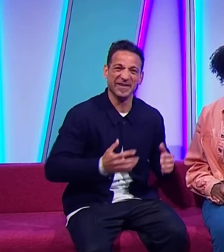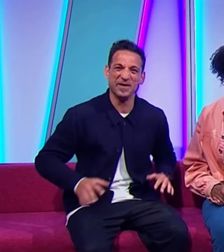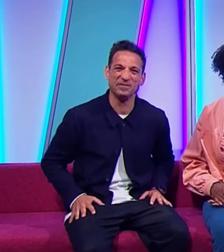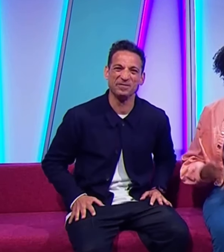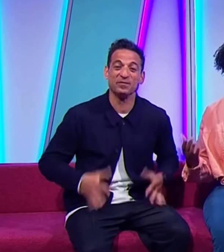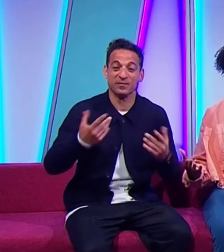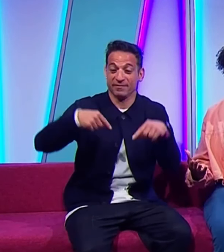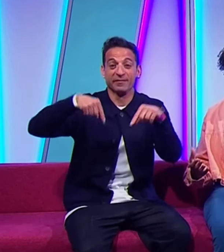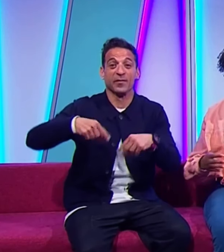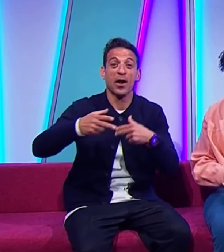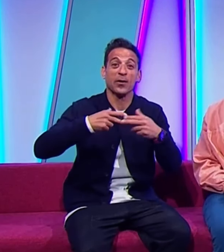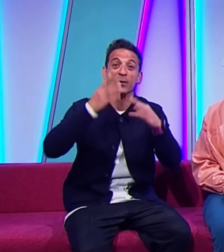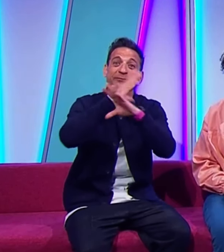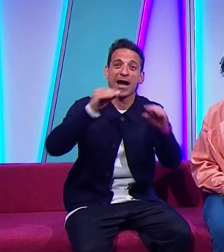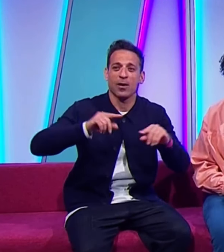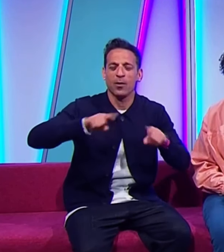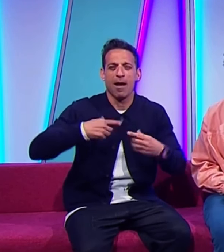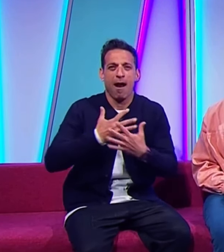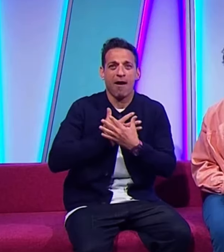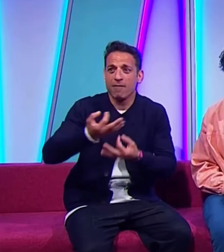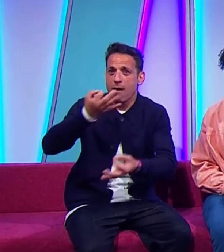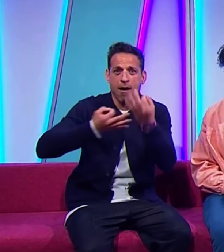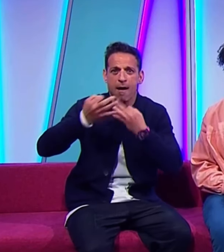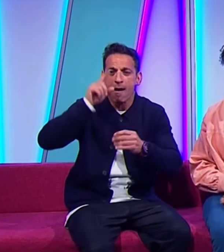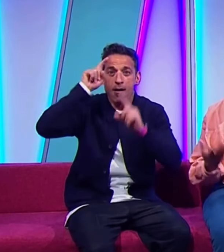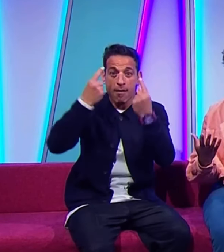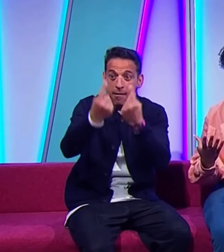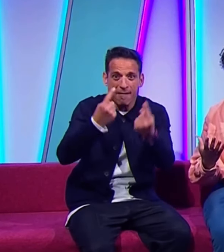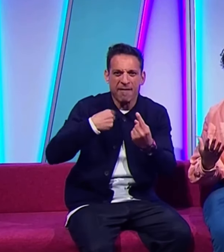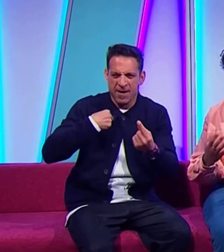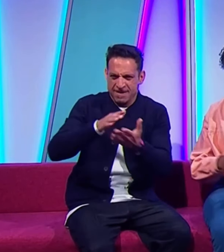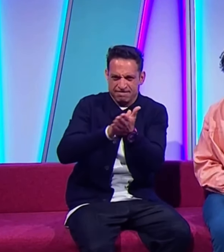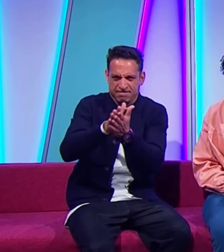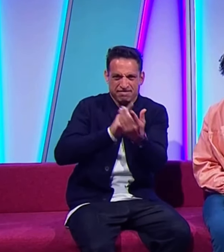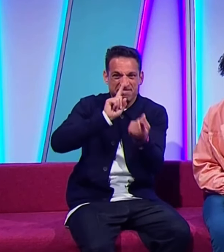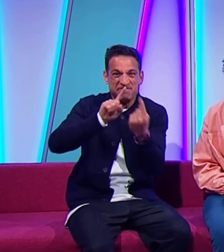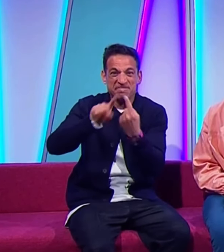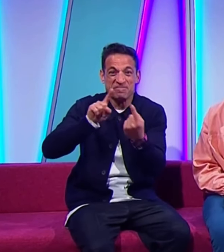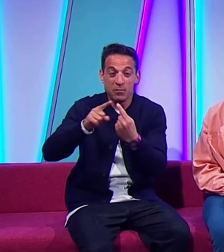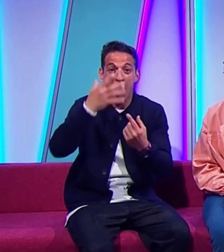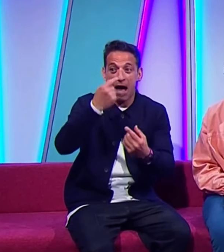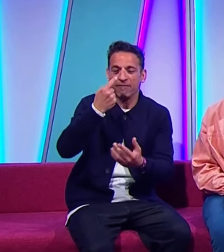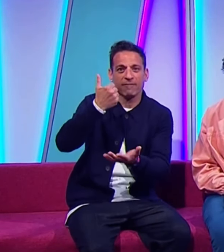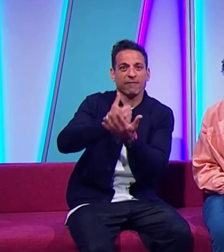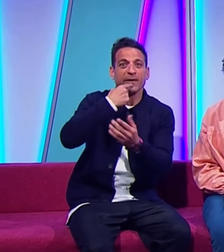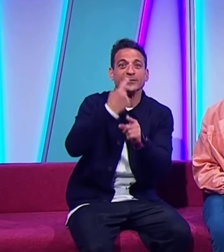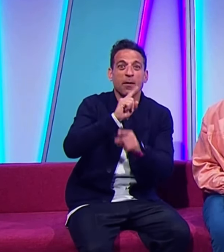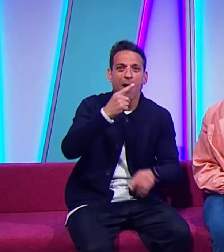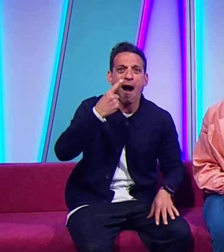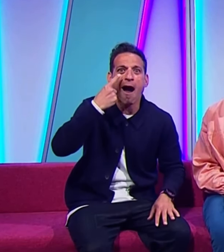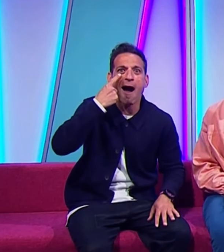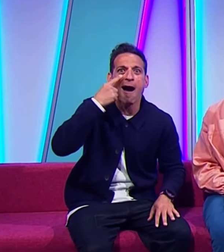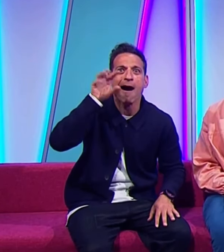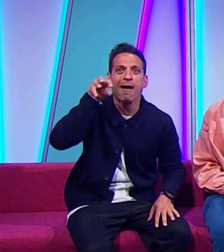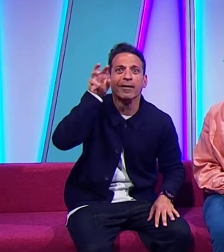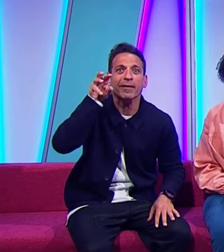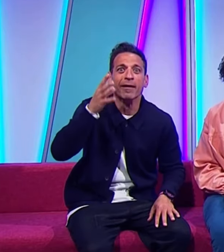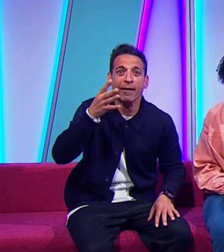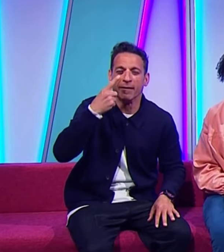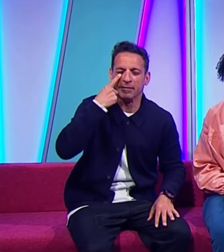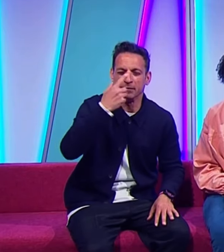Well, here at Newsround, we love answering those big questions that just pop into your head. And now we've got a good one all about our eyes. Check this